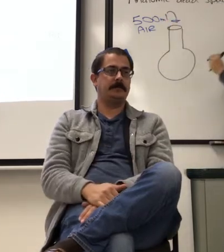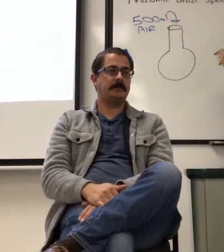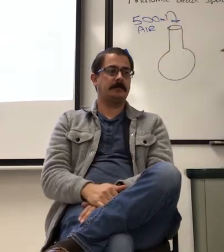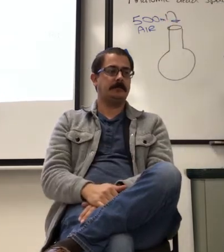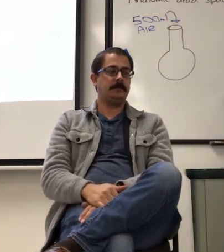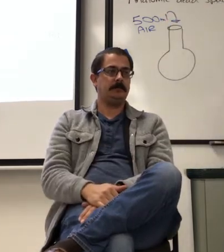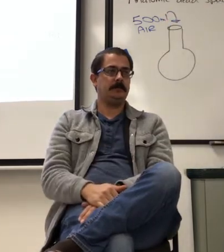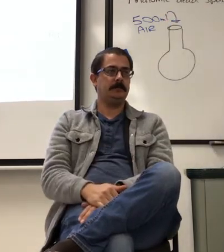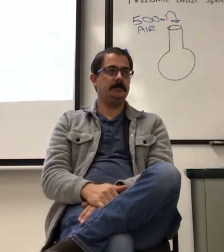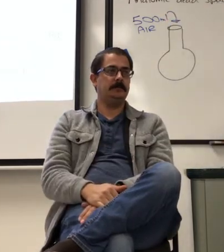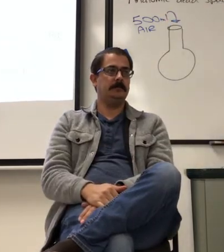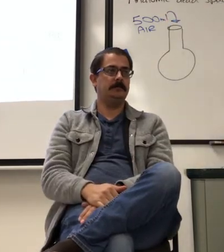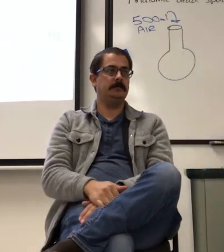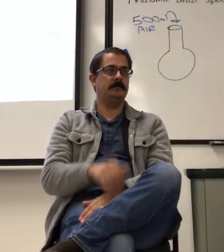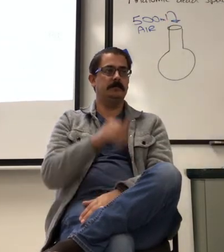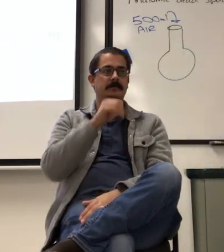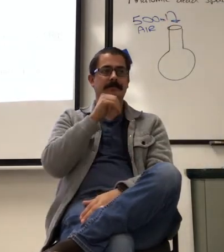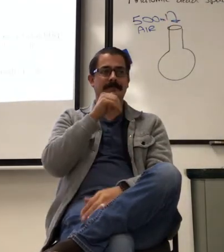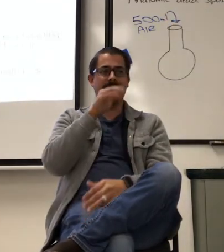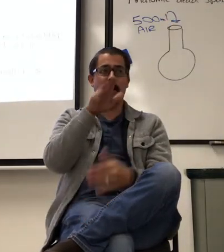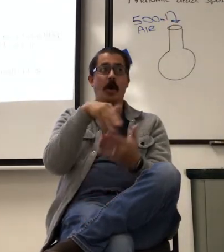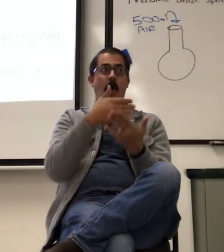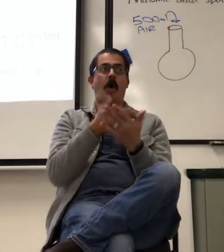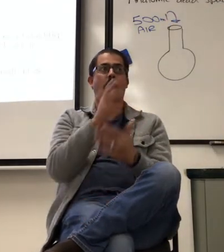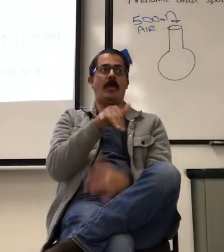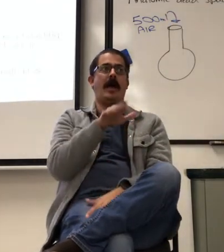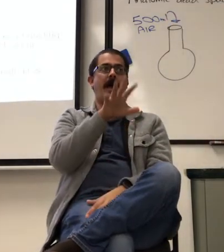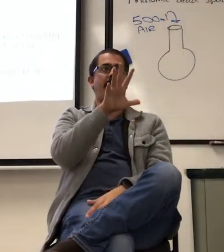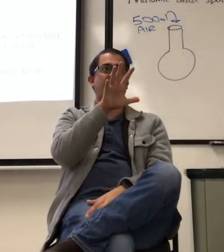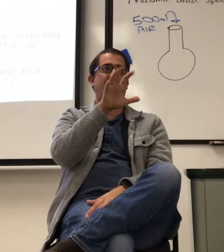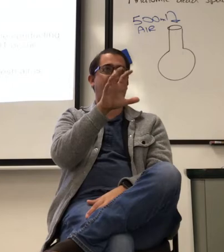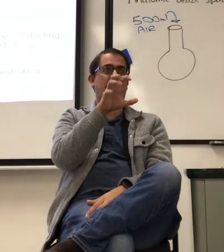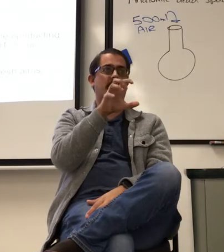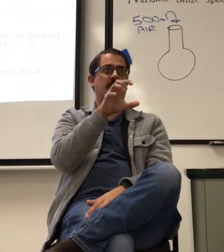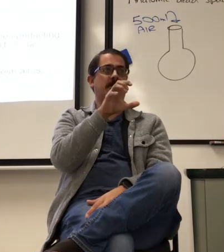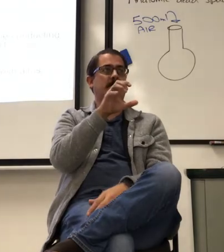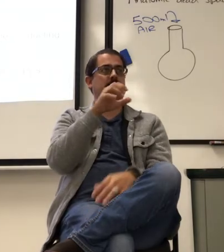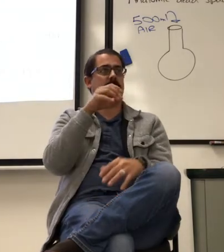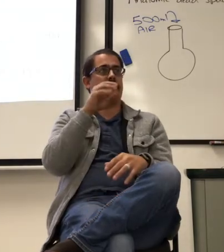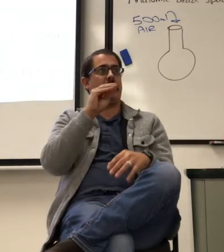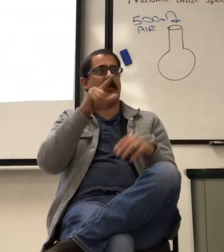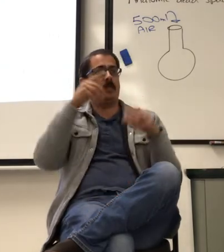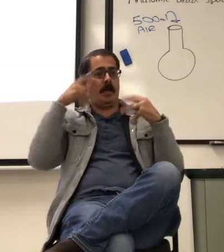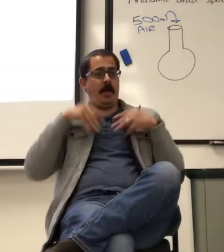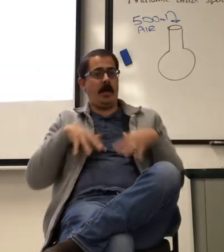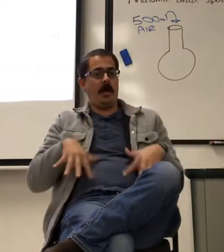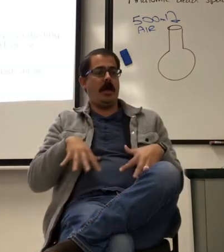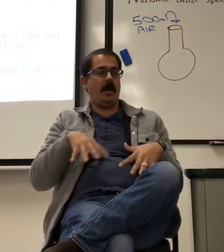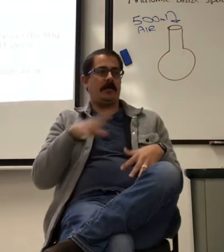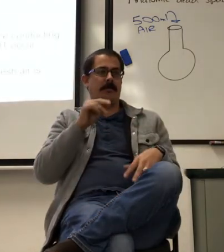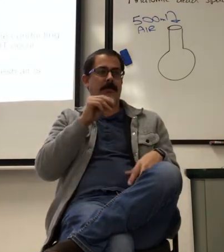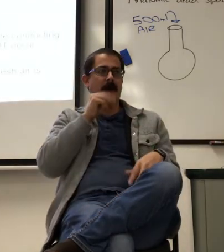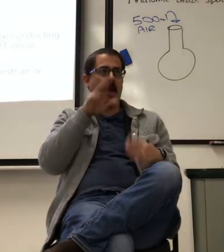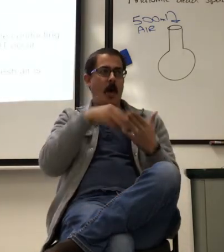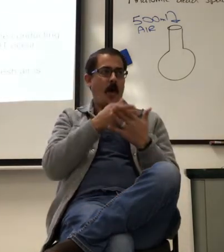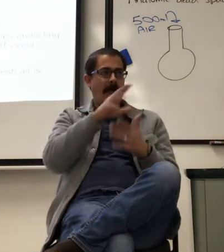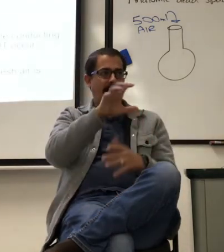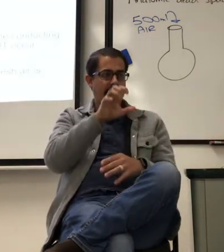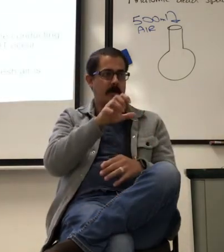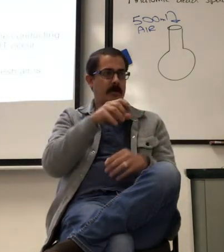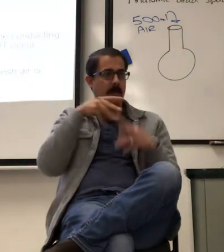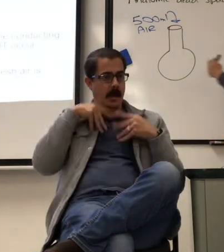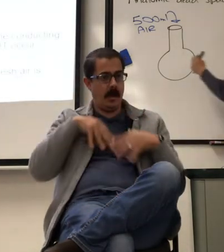You know, not all of that 500 reaches the alveolar spaces. Let's say maybe 350 does.